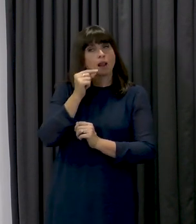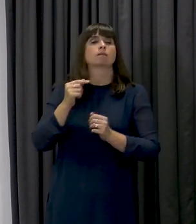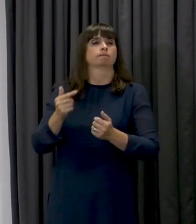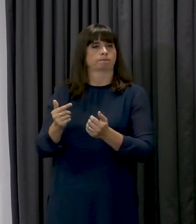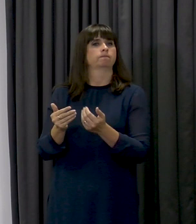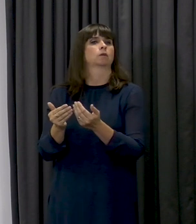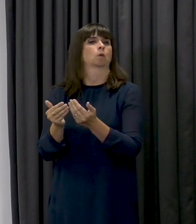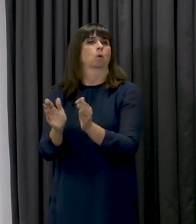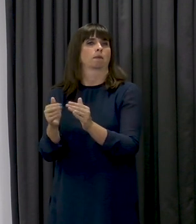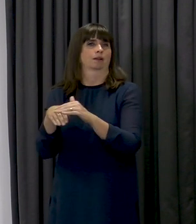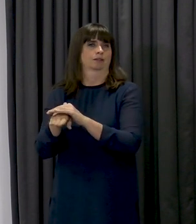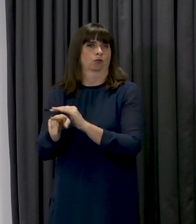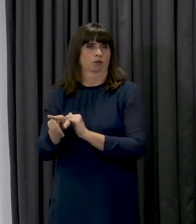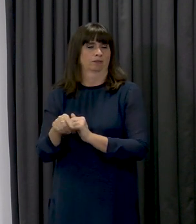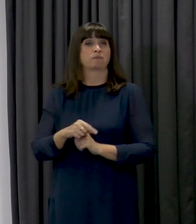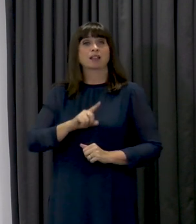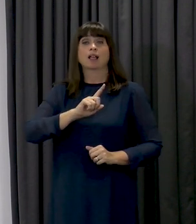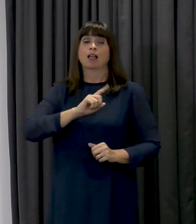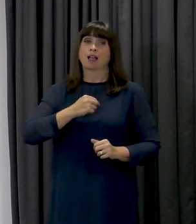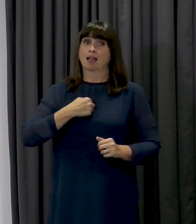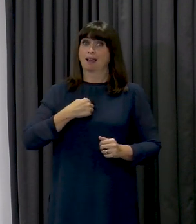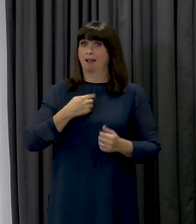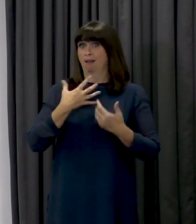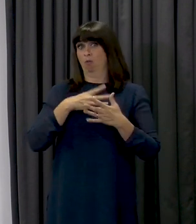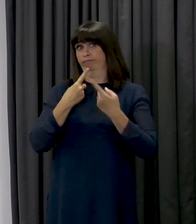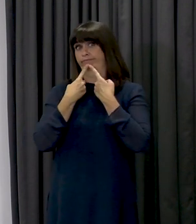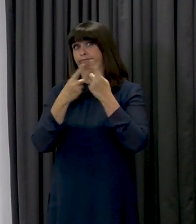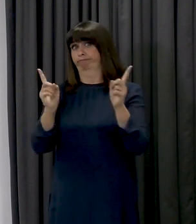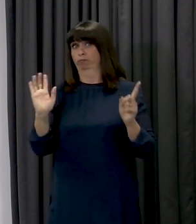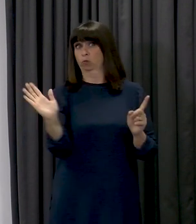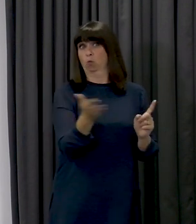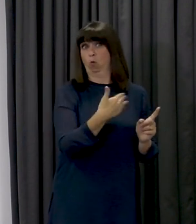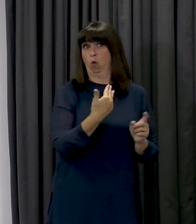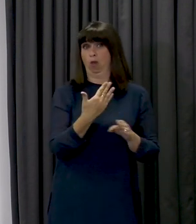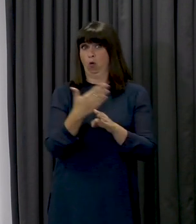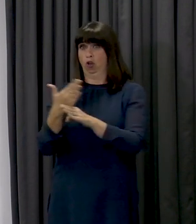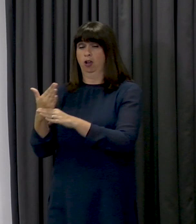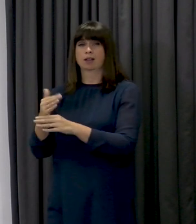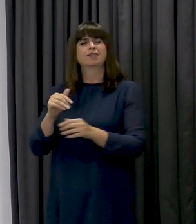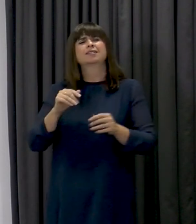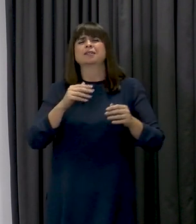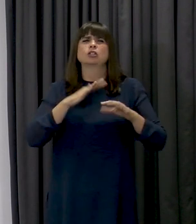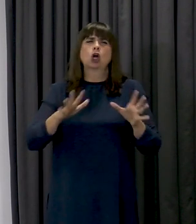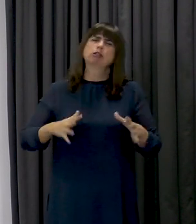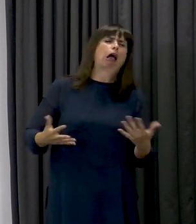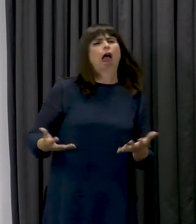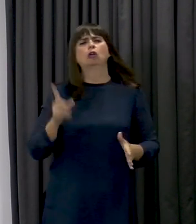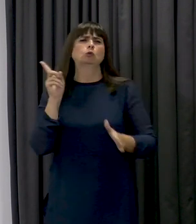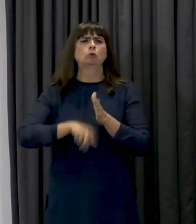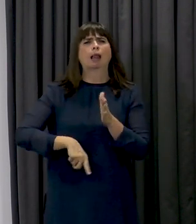advice to the sector, as it has been to all other sectors, is that it is better now to focus on the things that you can